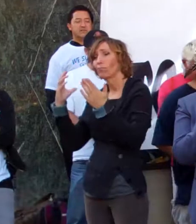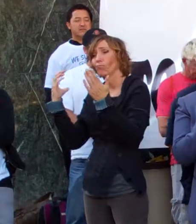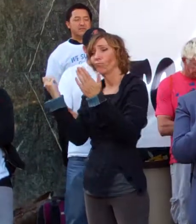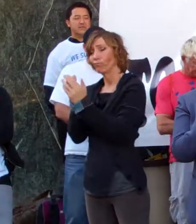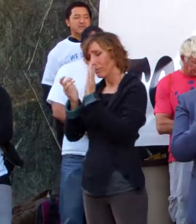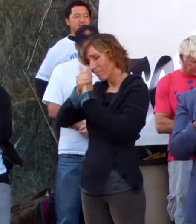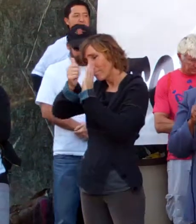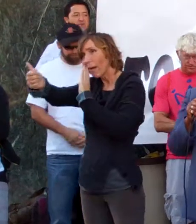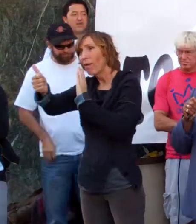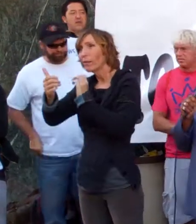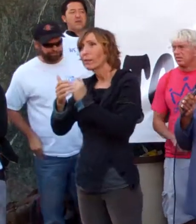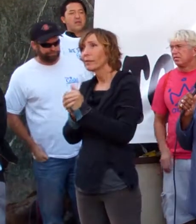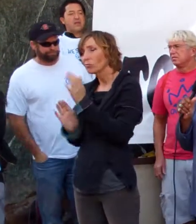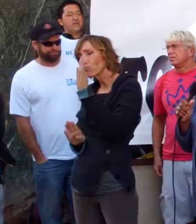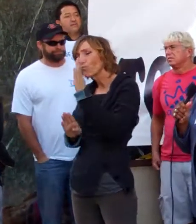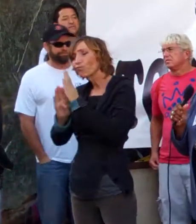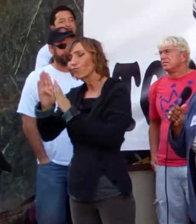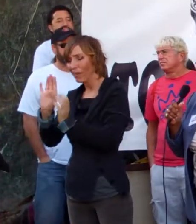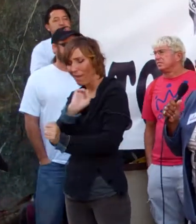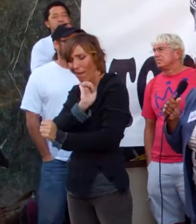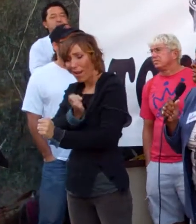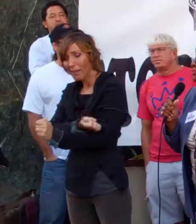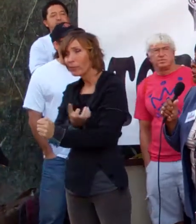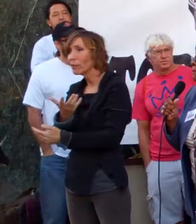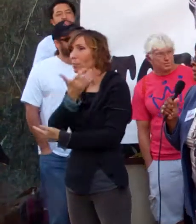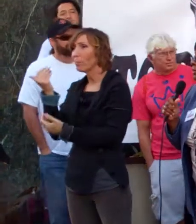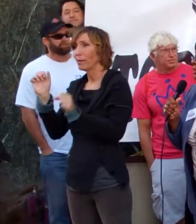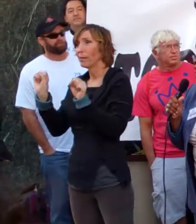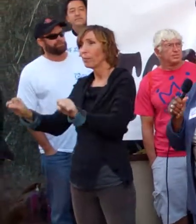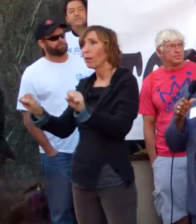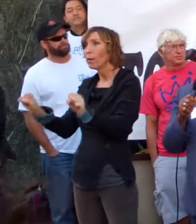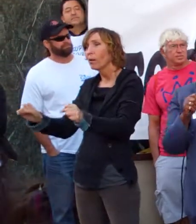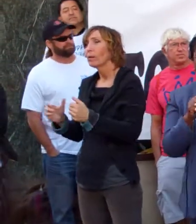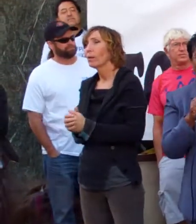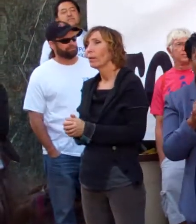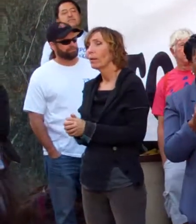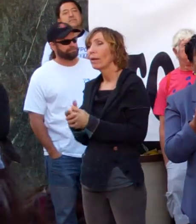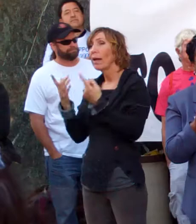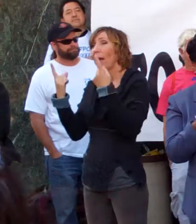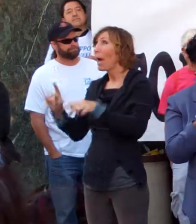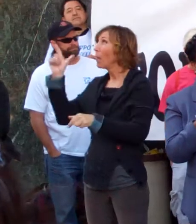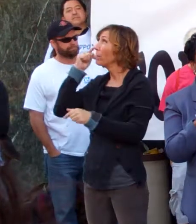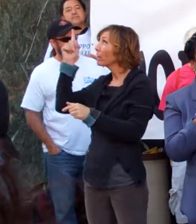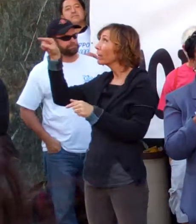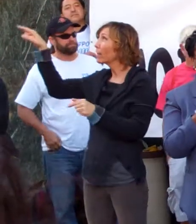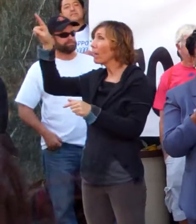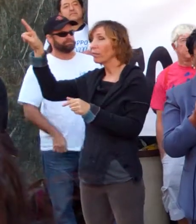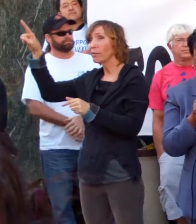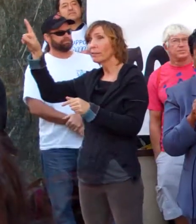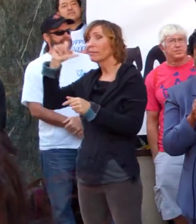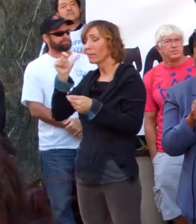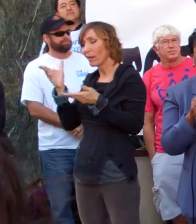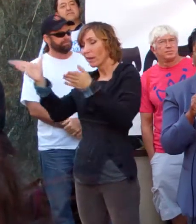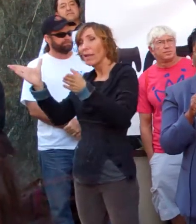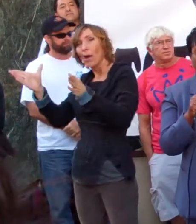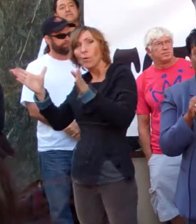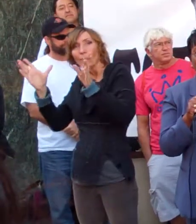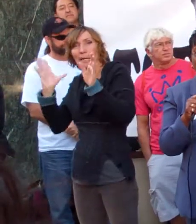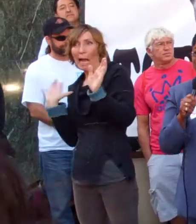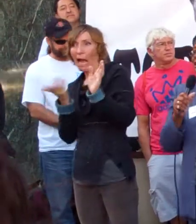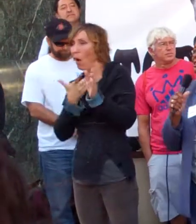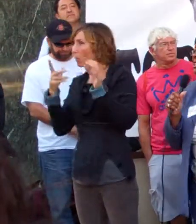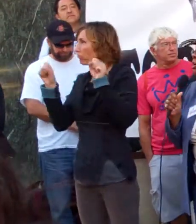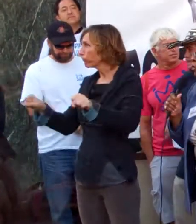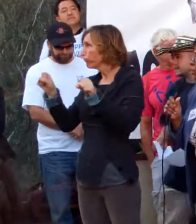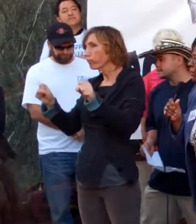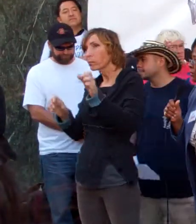use their talents and use their energies to the best of their ability. When you have a government that's not making that possible, you have a